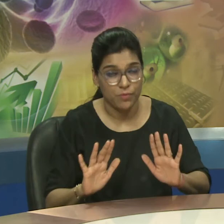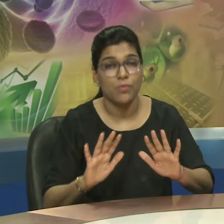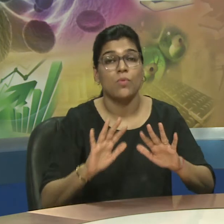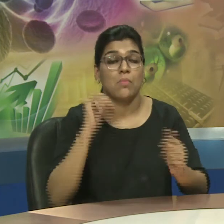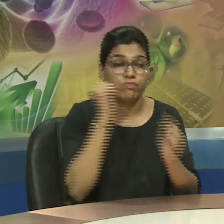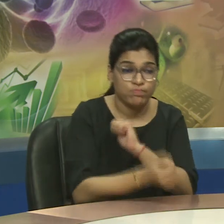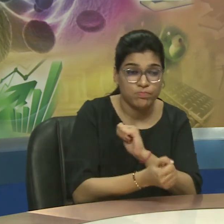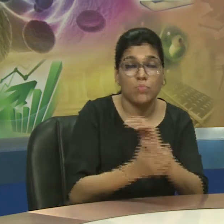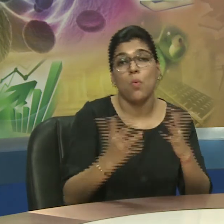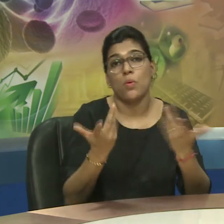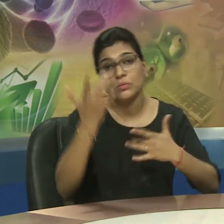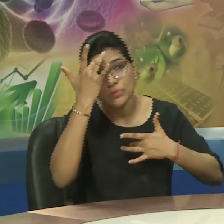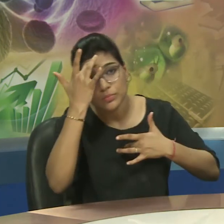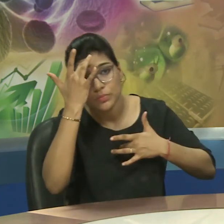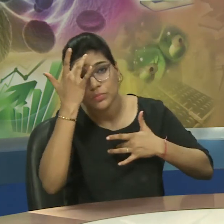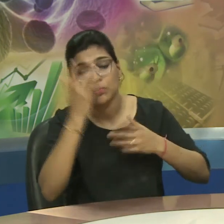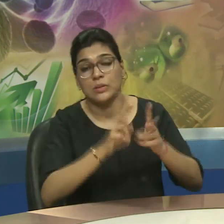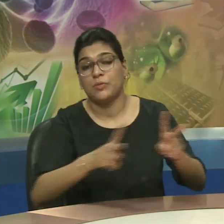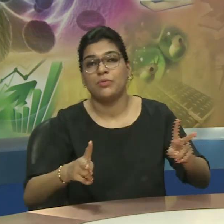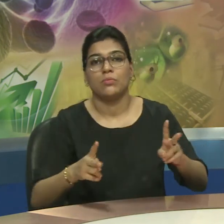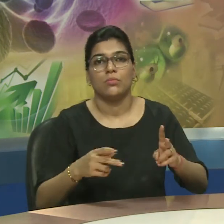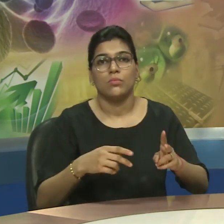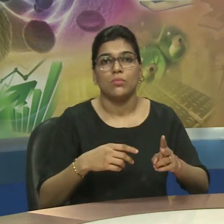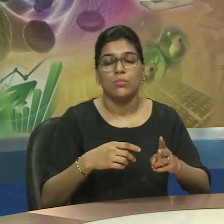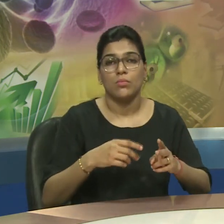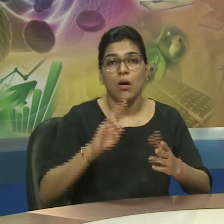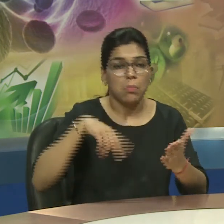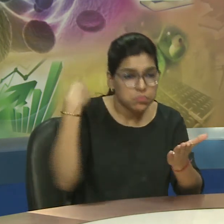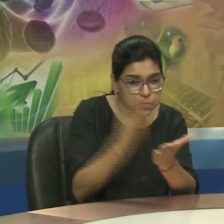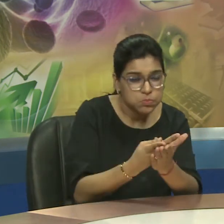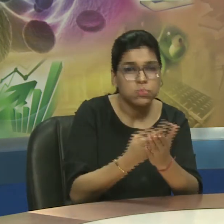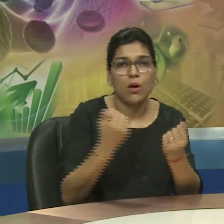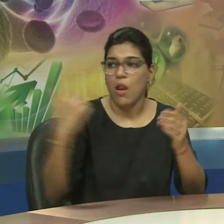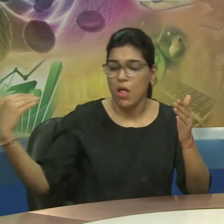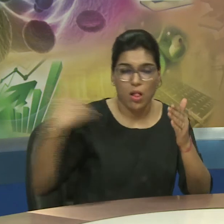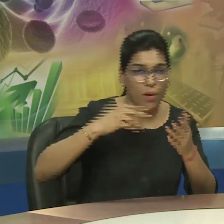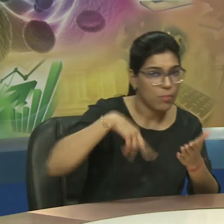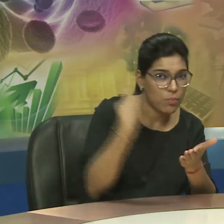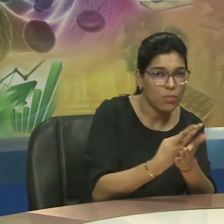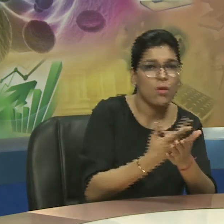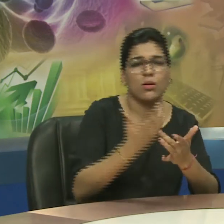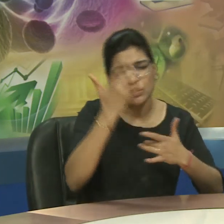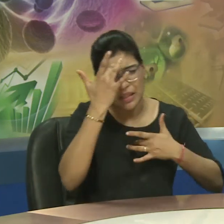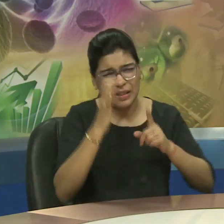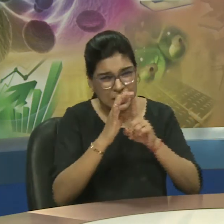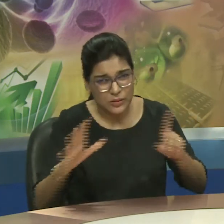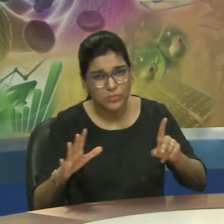Next is Personal Accident and Sickness Insurance. There are policies which can